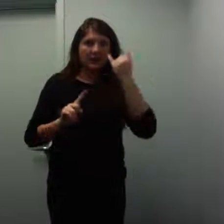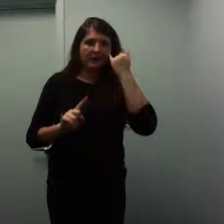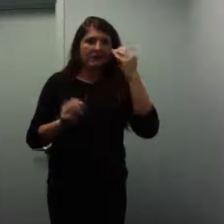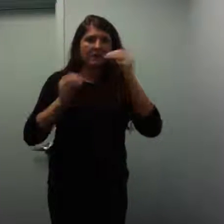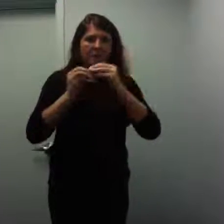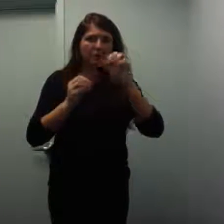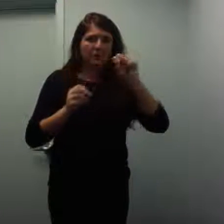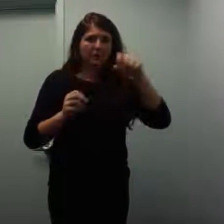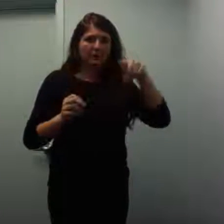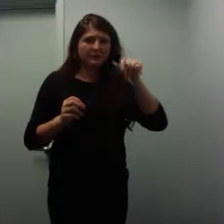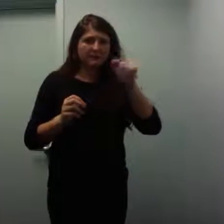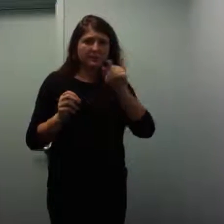Adam?